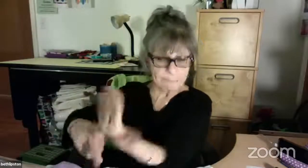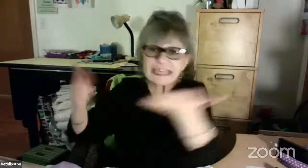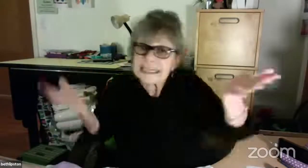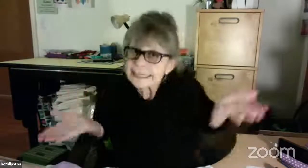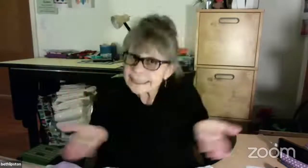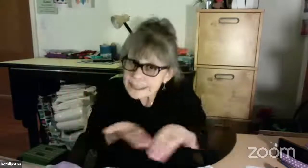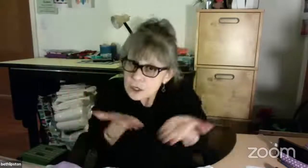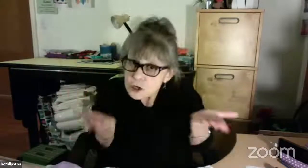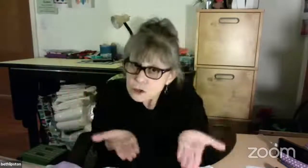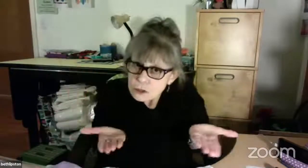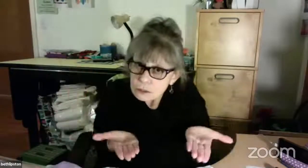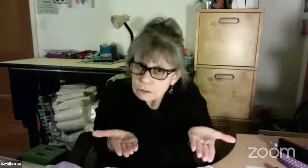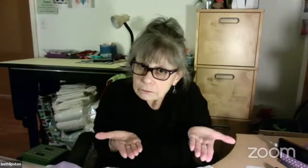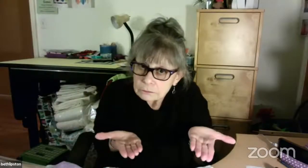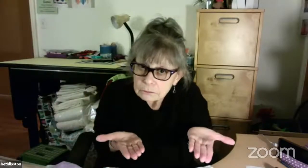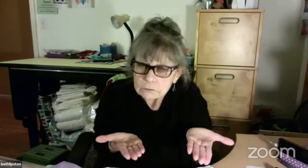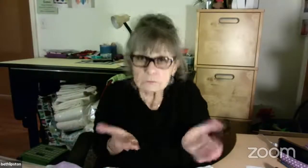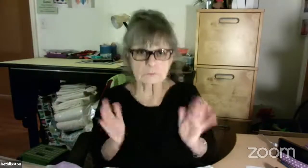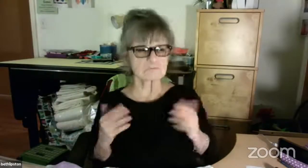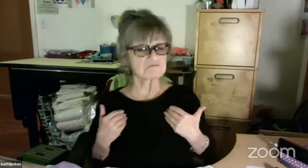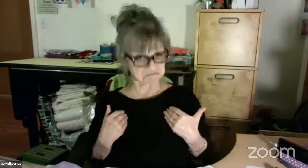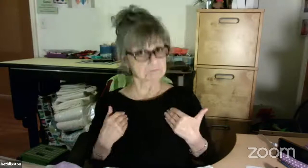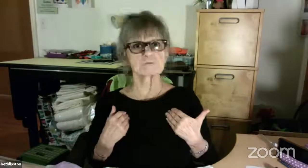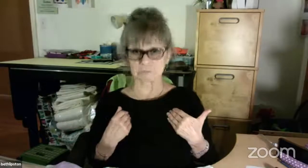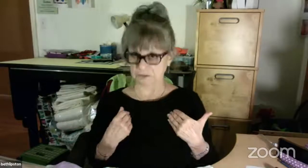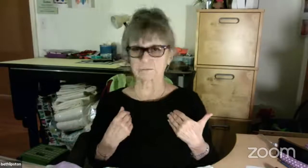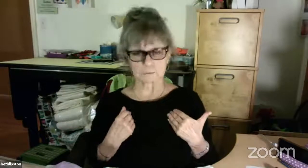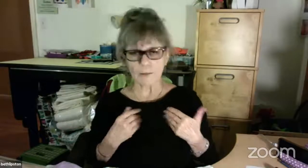They went to a program here in Fresno.